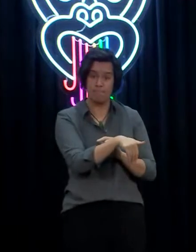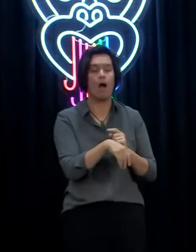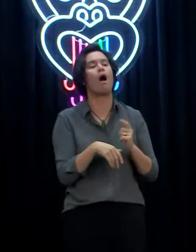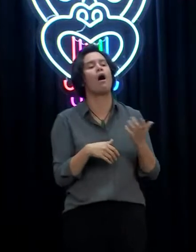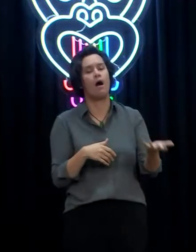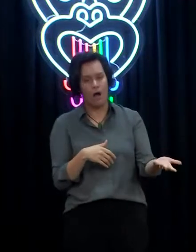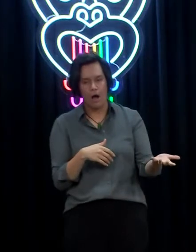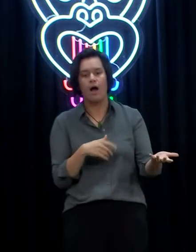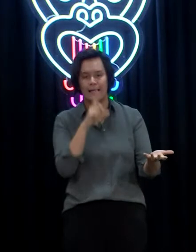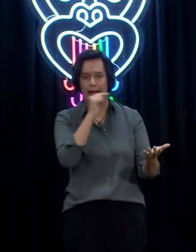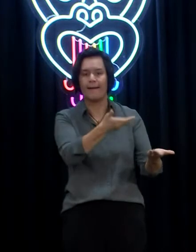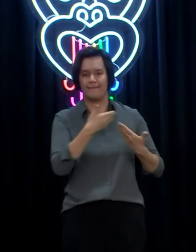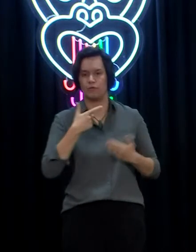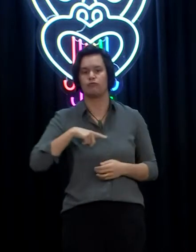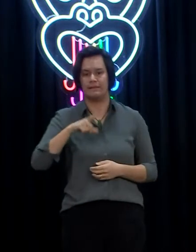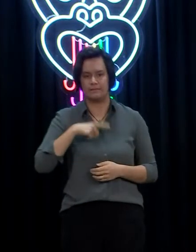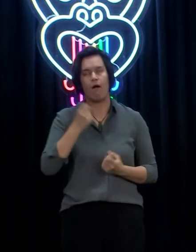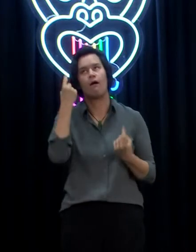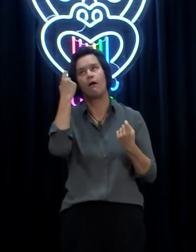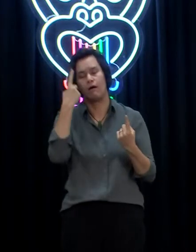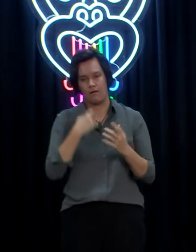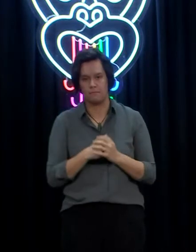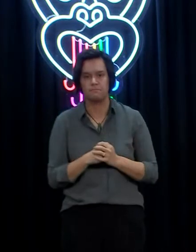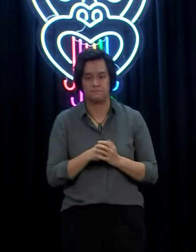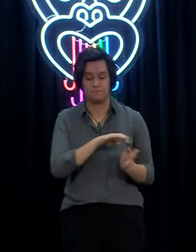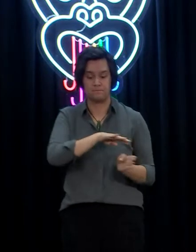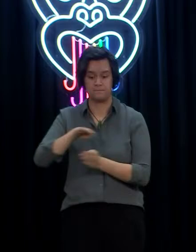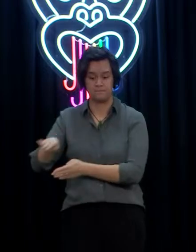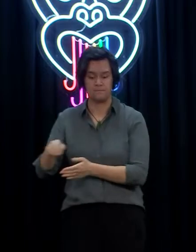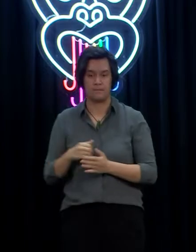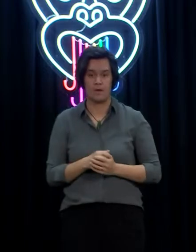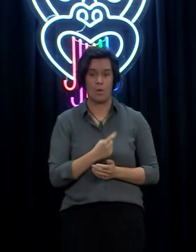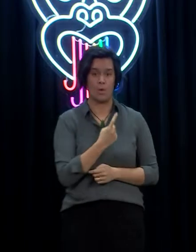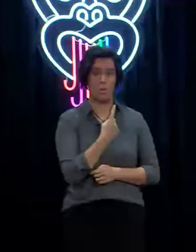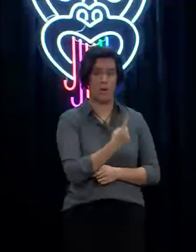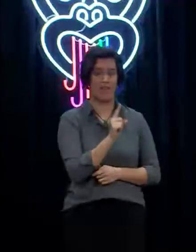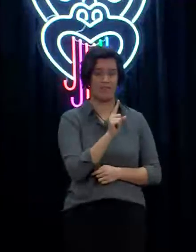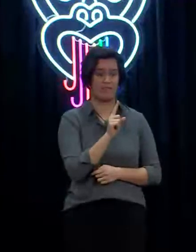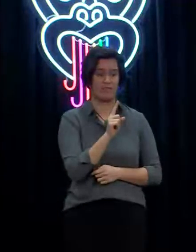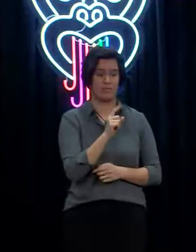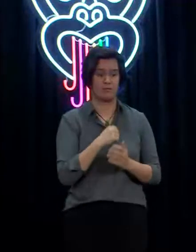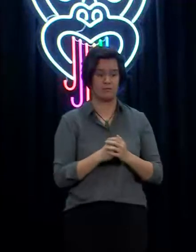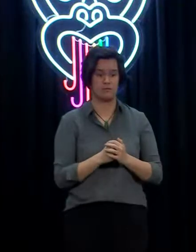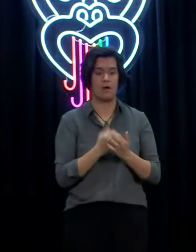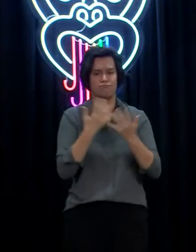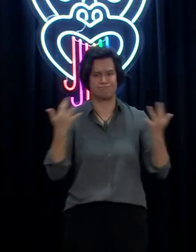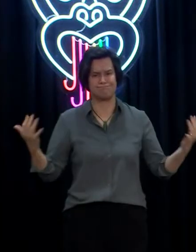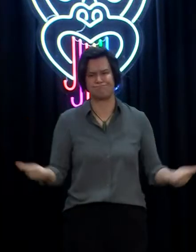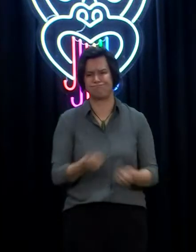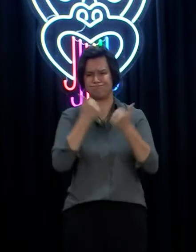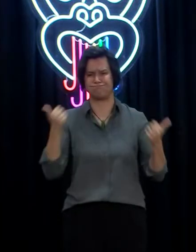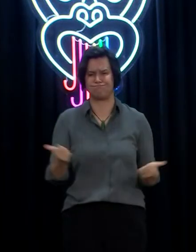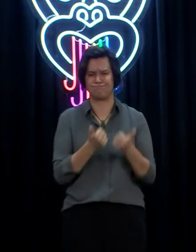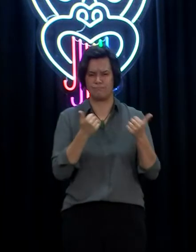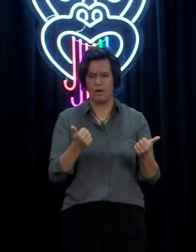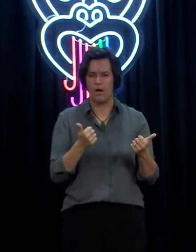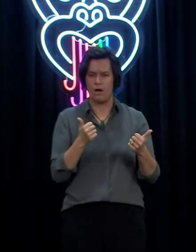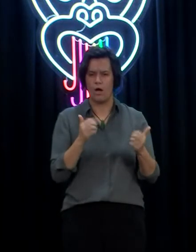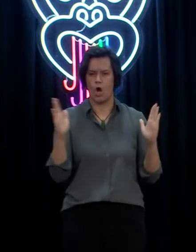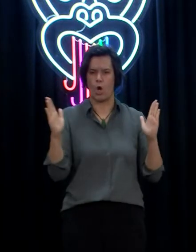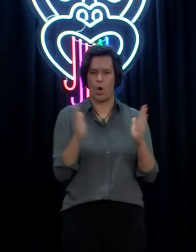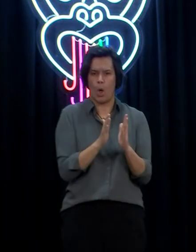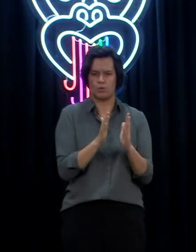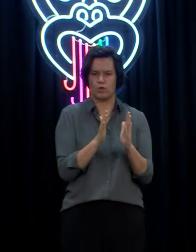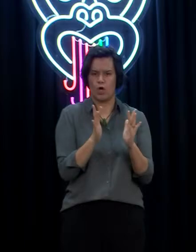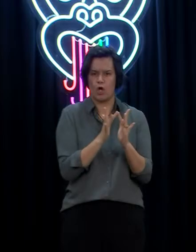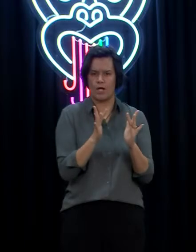tracing, there are now 1,064 active contacts being managed by our contact tracing team